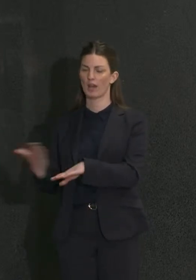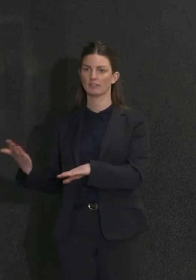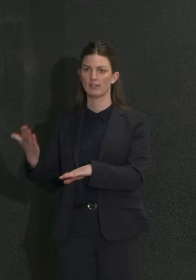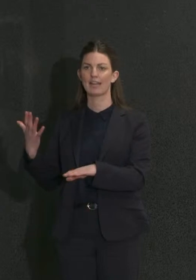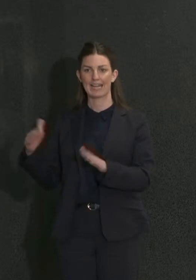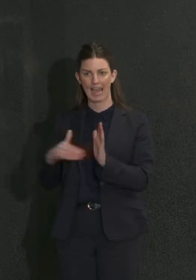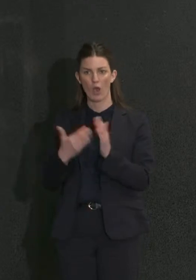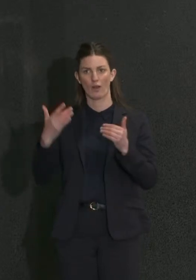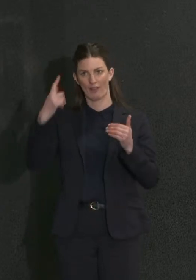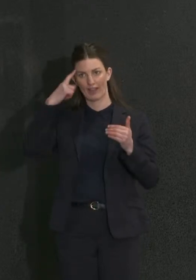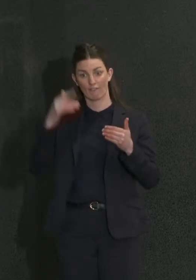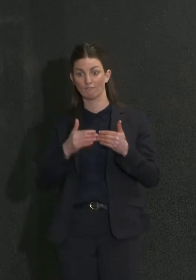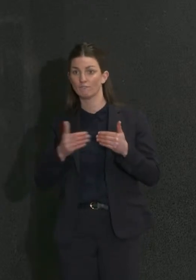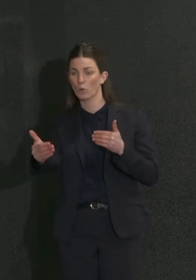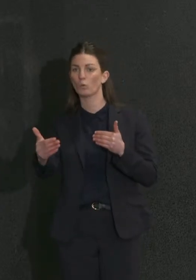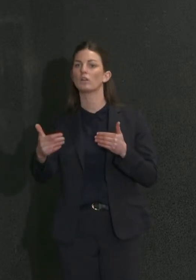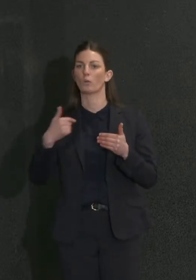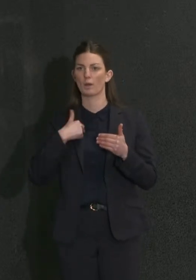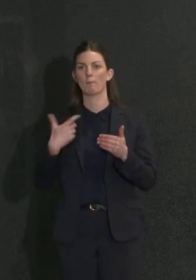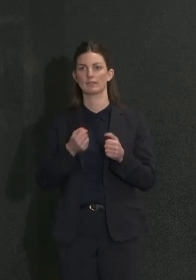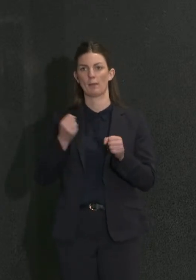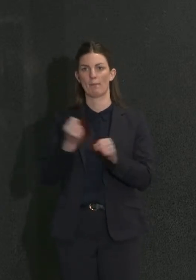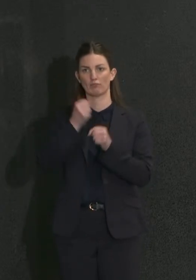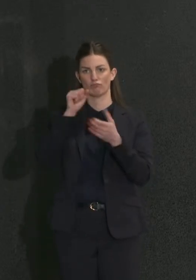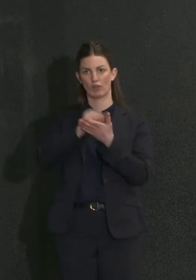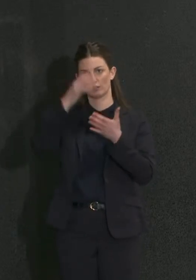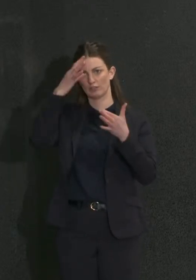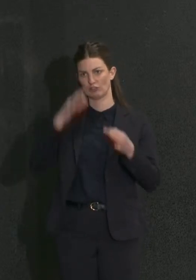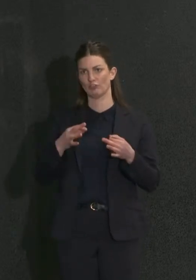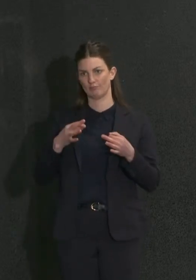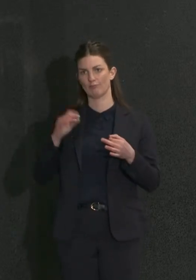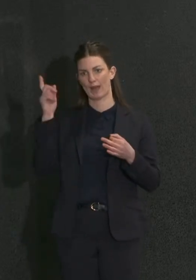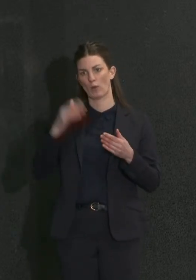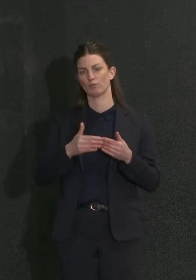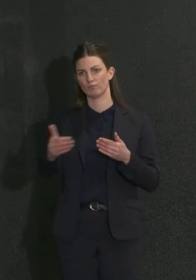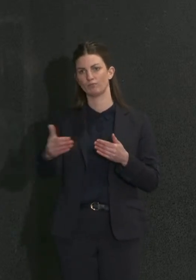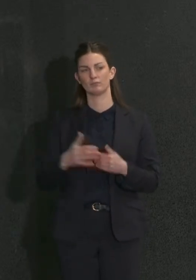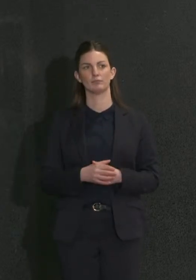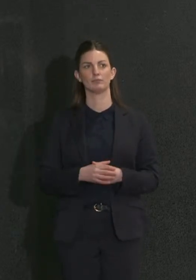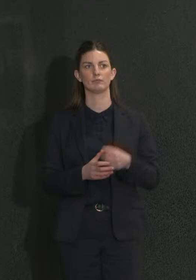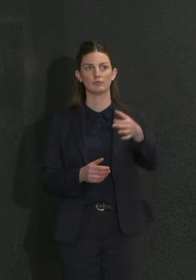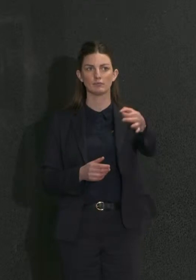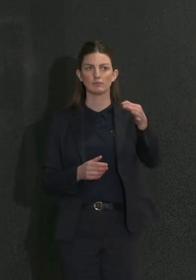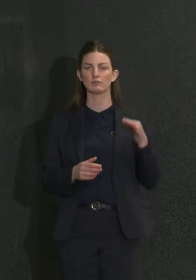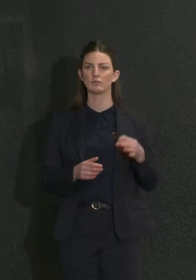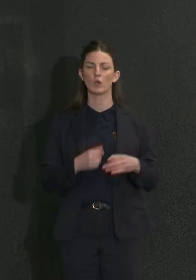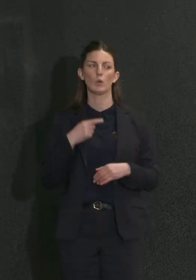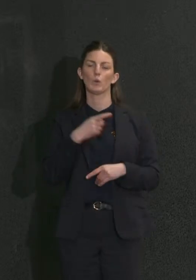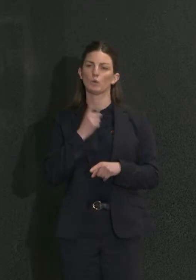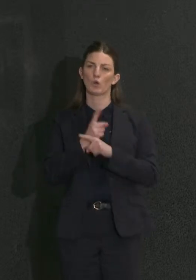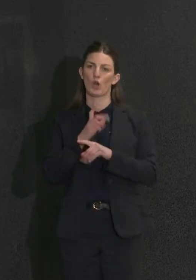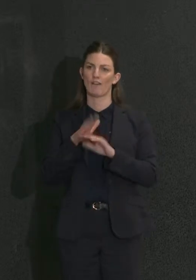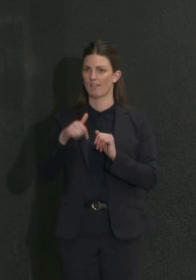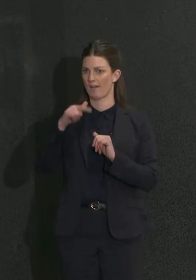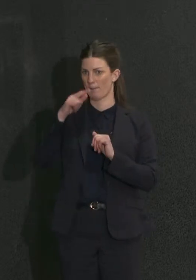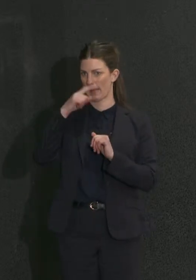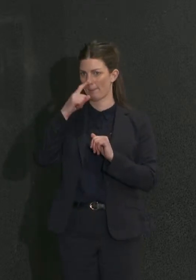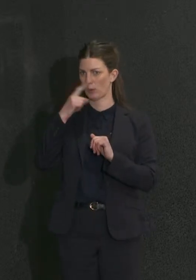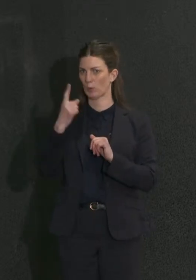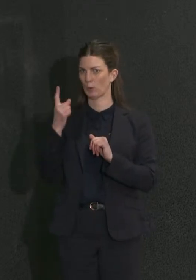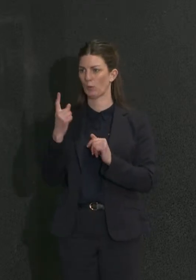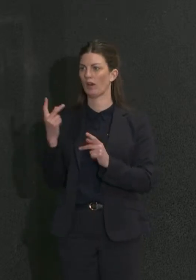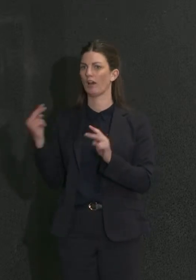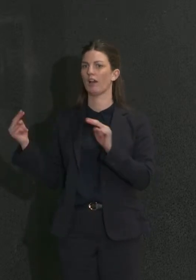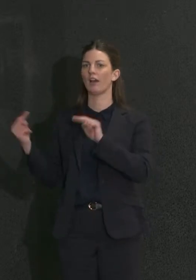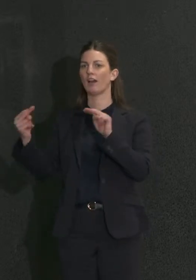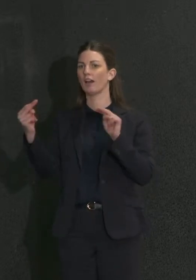any more thought to prior? Those people you were alluding to Yes. earlier who'd been visiting. Yep. I understand at the